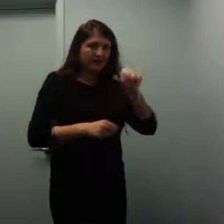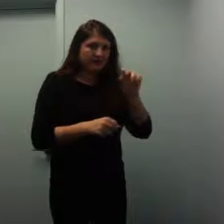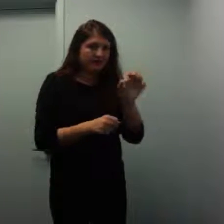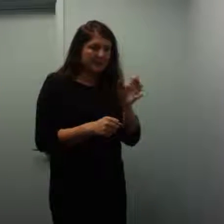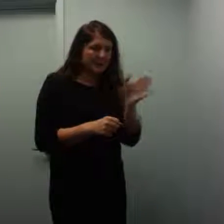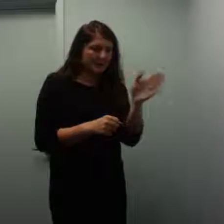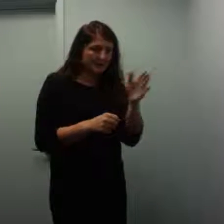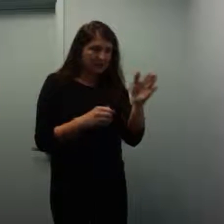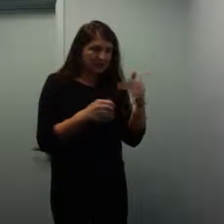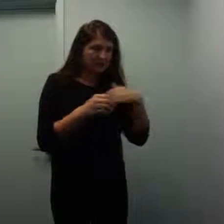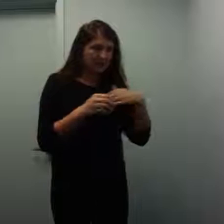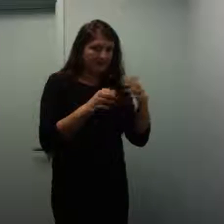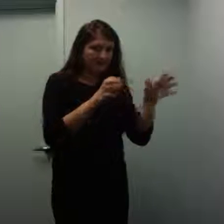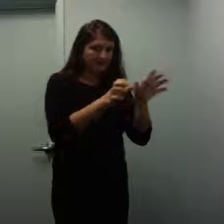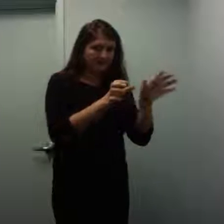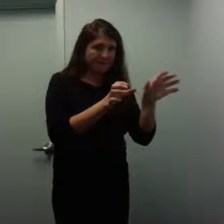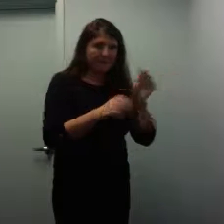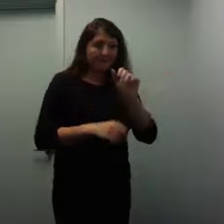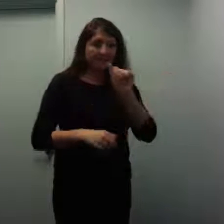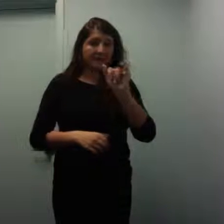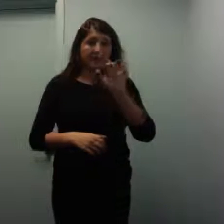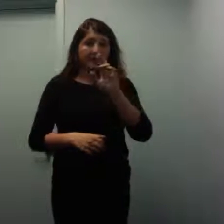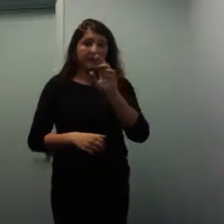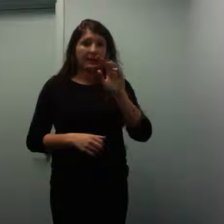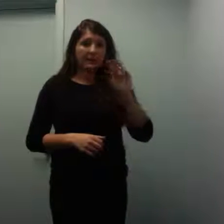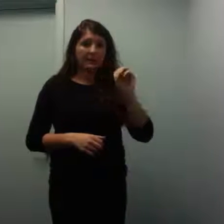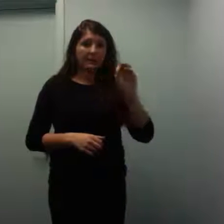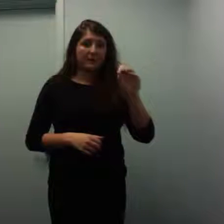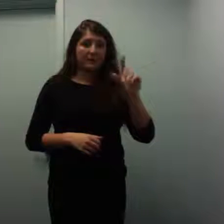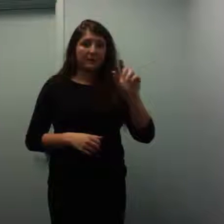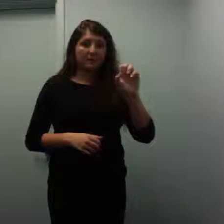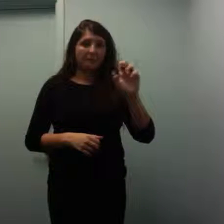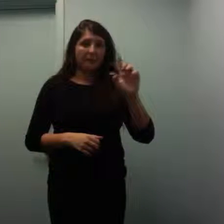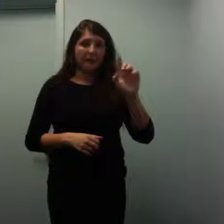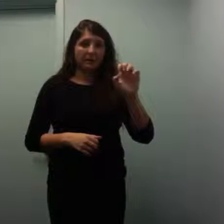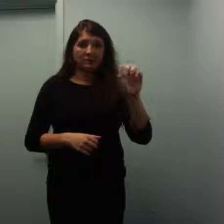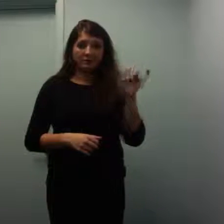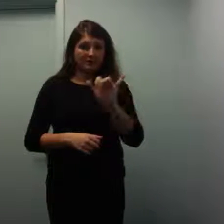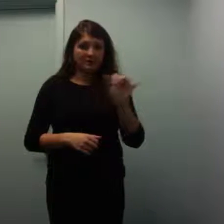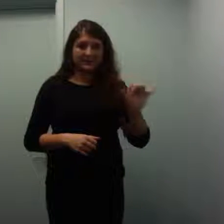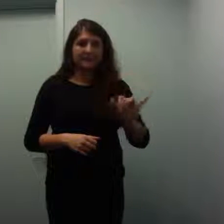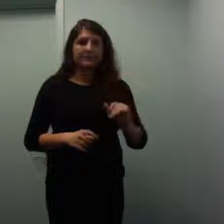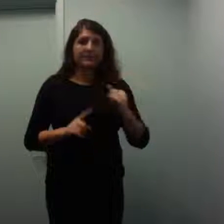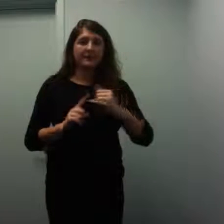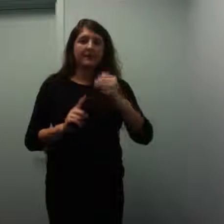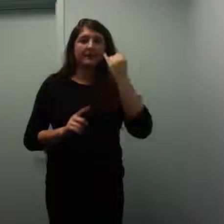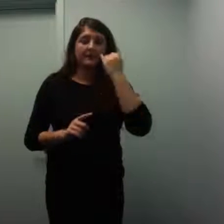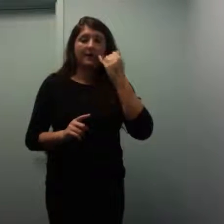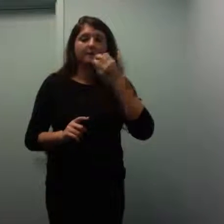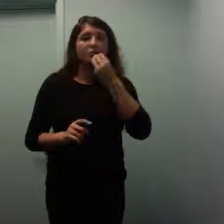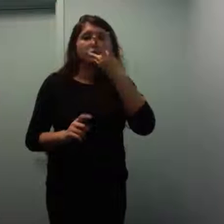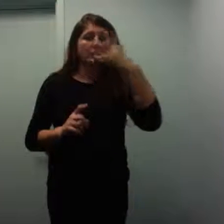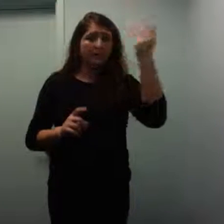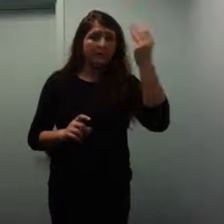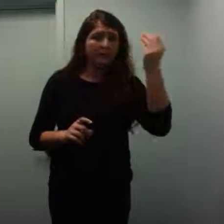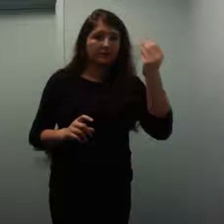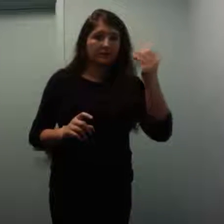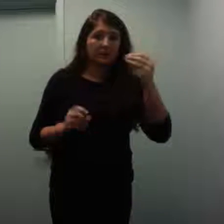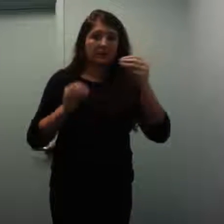air molecules, they're the same way. The warmer the air, the faster those air molecules are moving, and the more space there is between the air